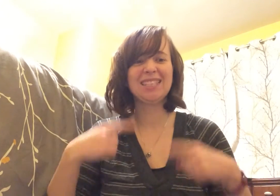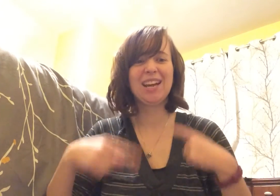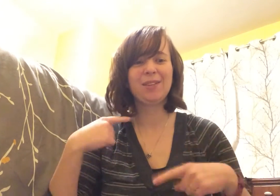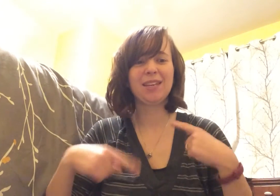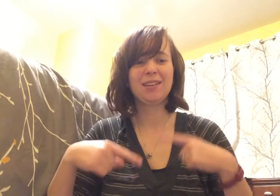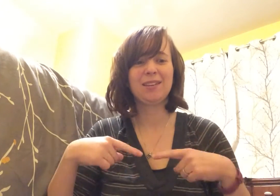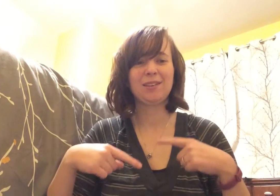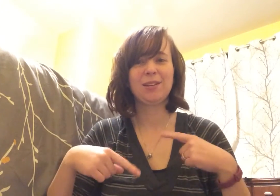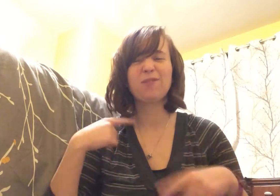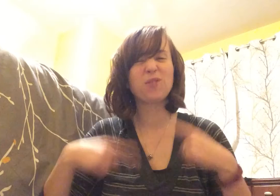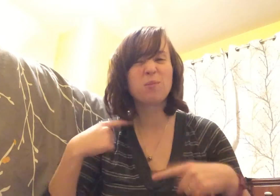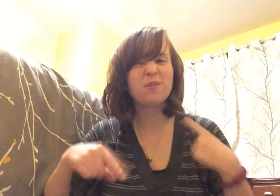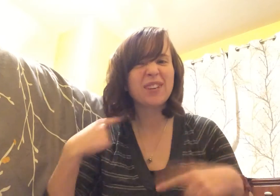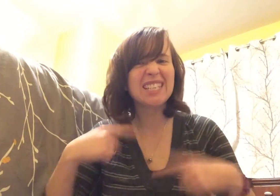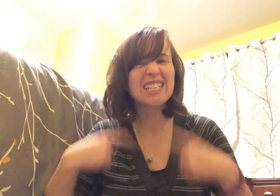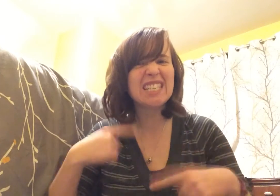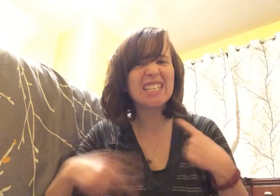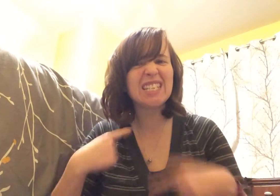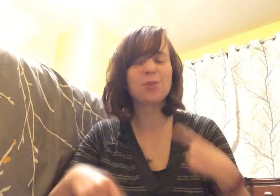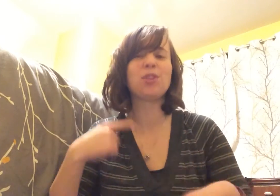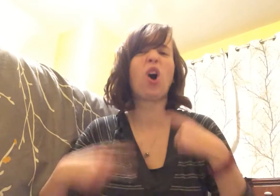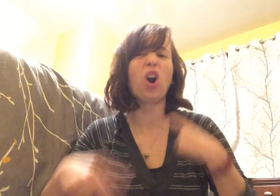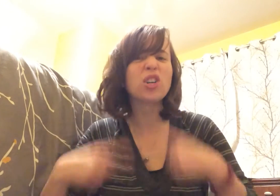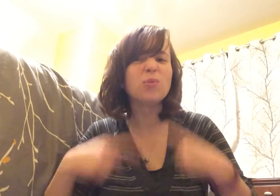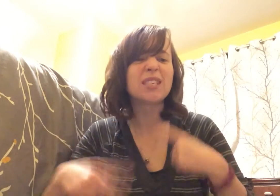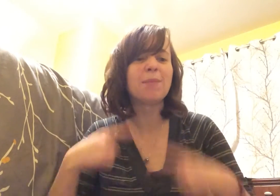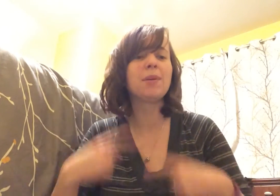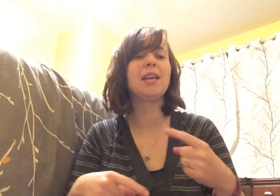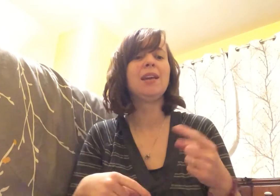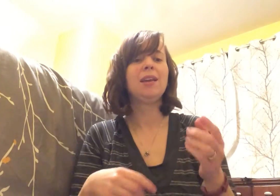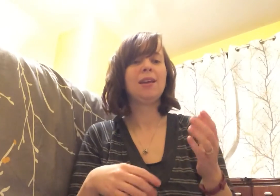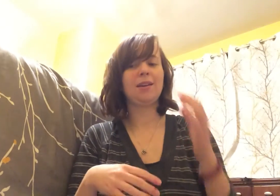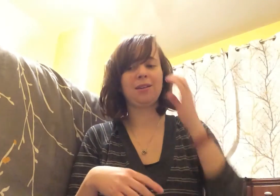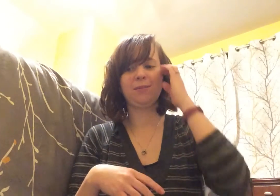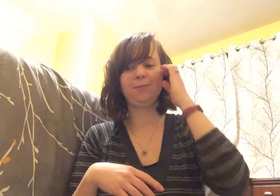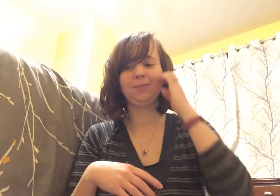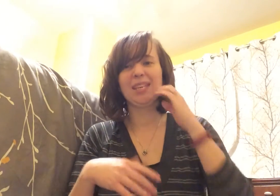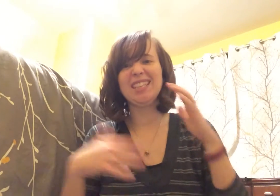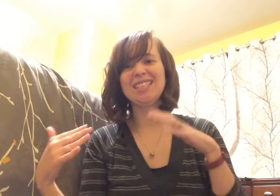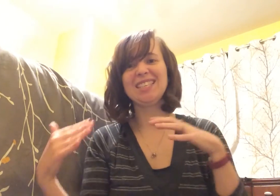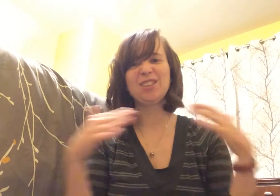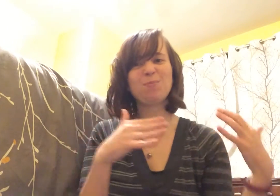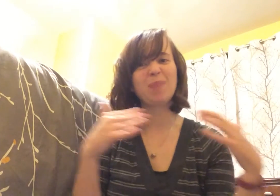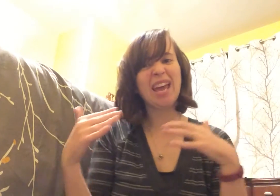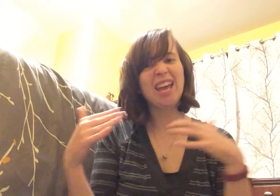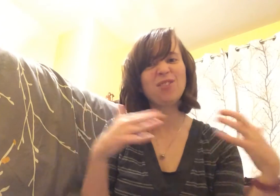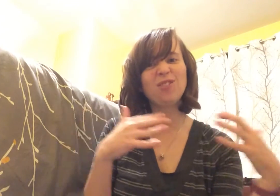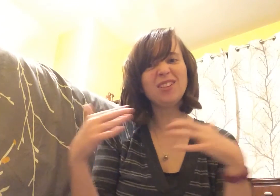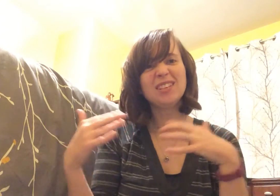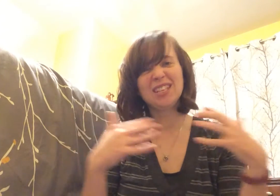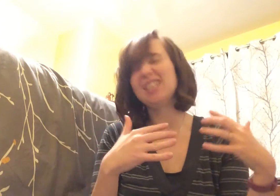kind of like a verbal fight, or you argue with somebody. This is to battle,